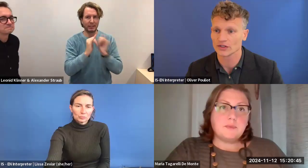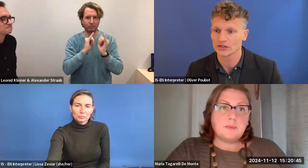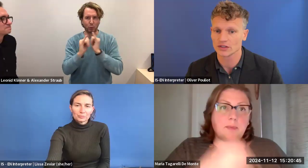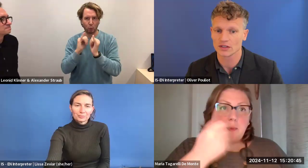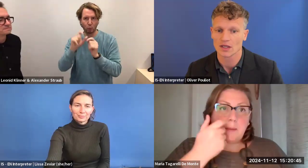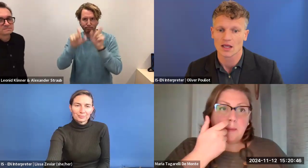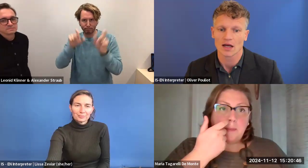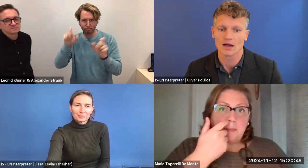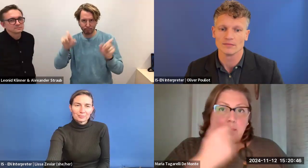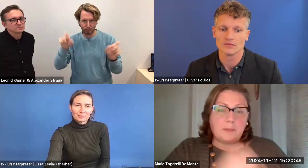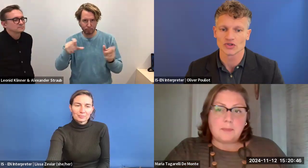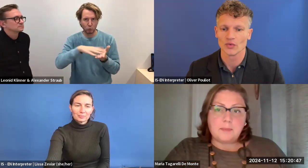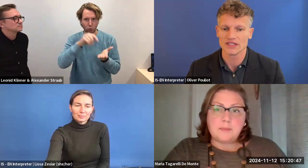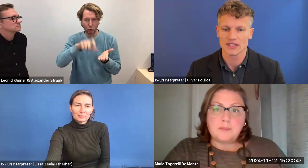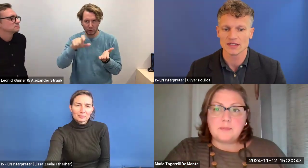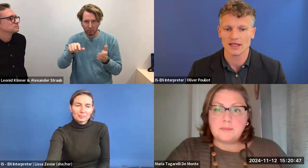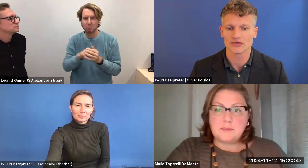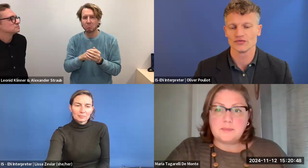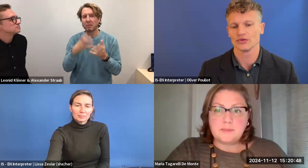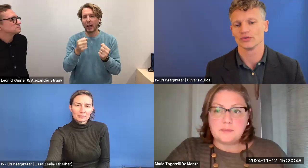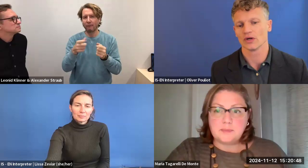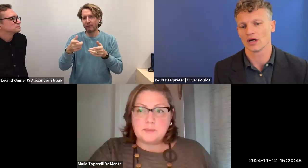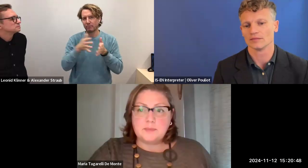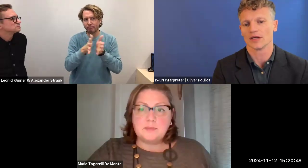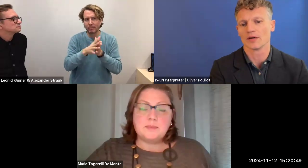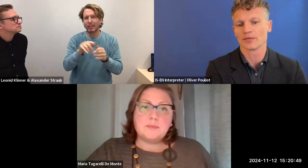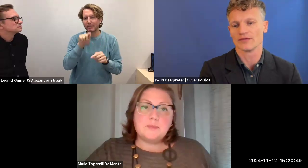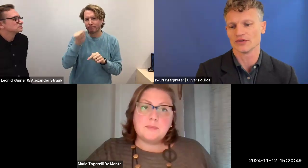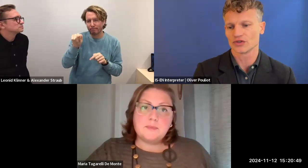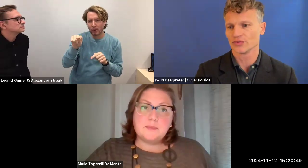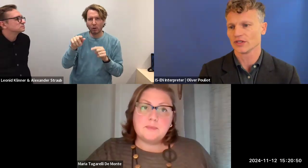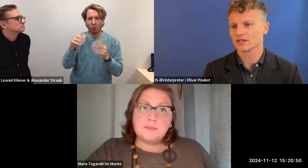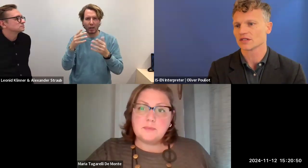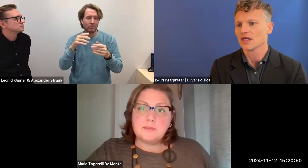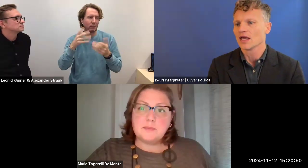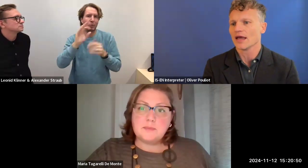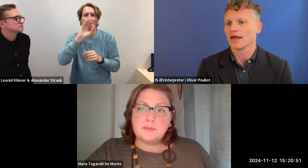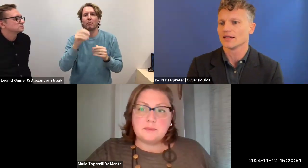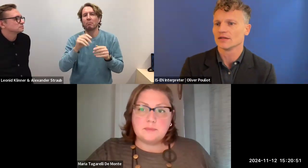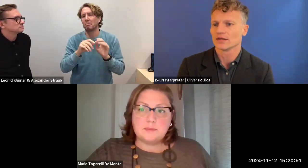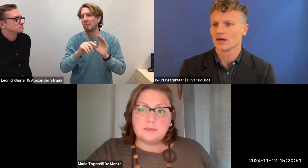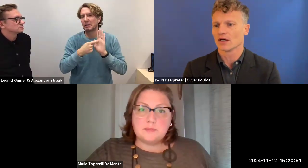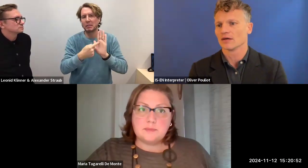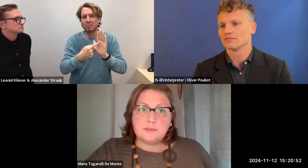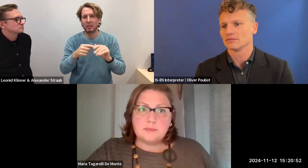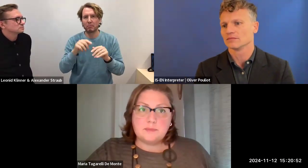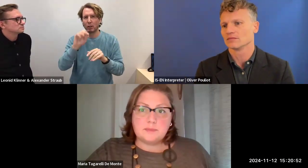Very good question. So we did interview a number of the students,